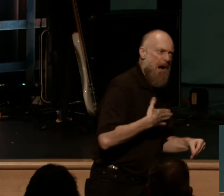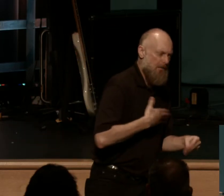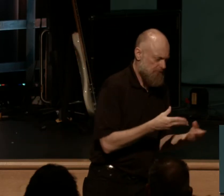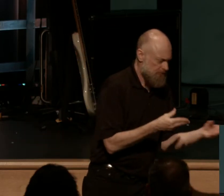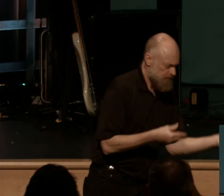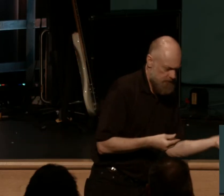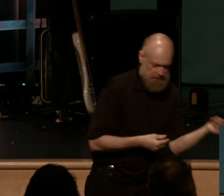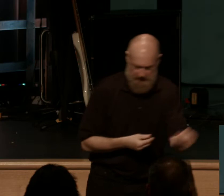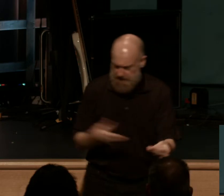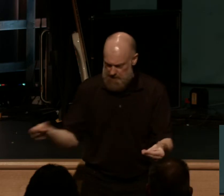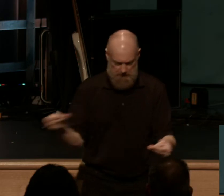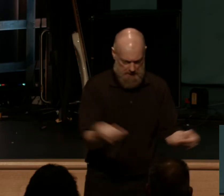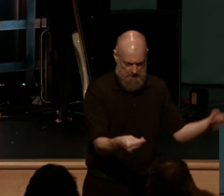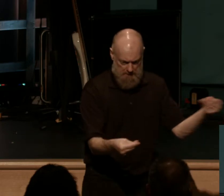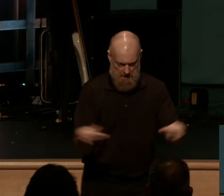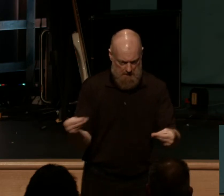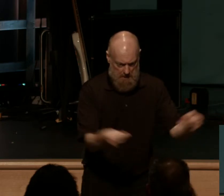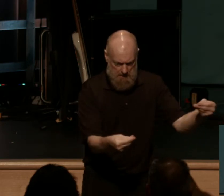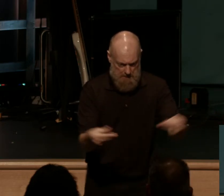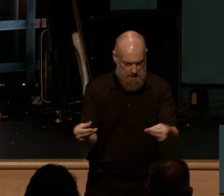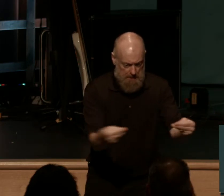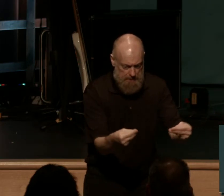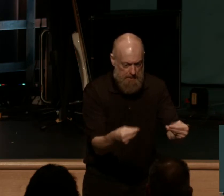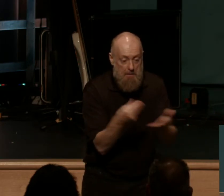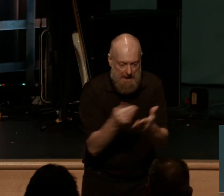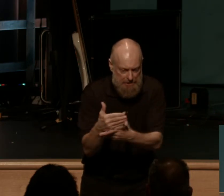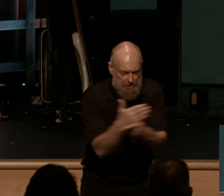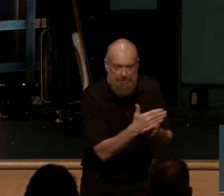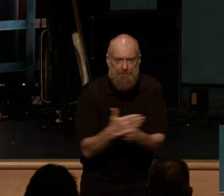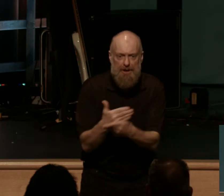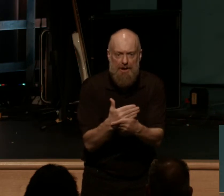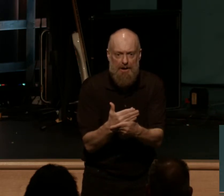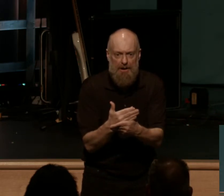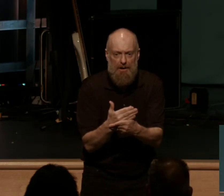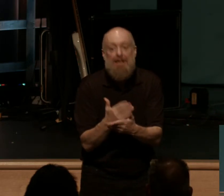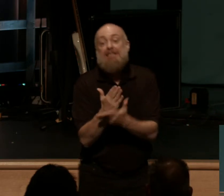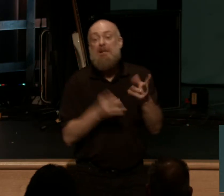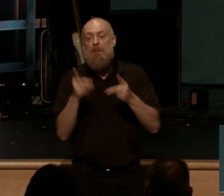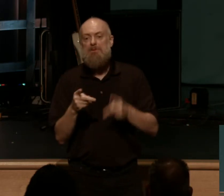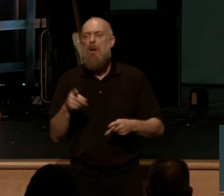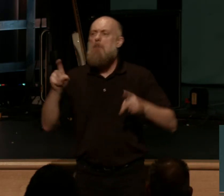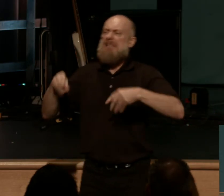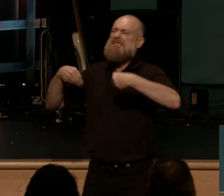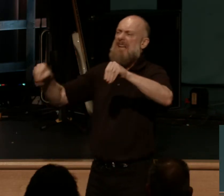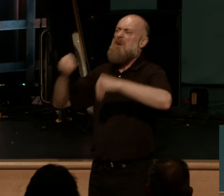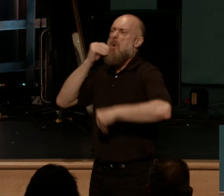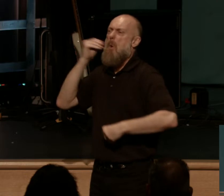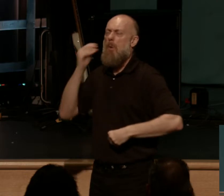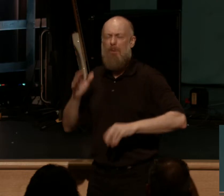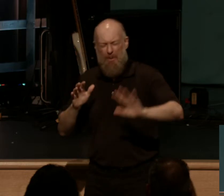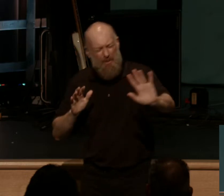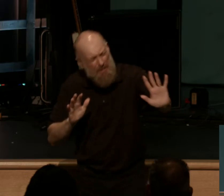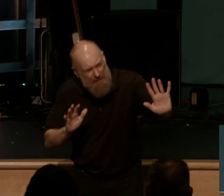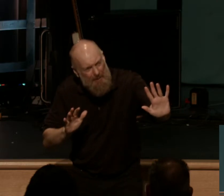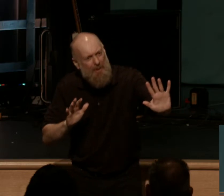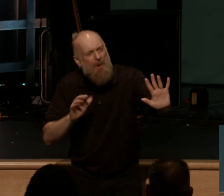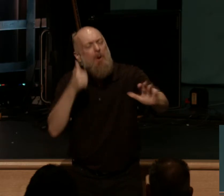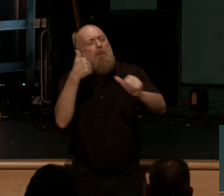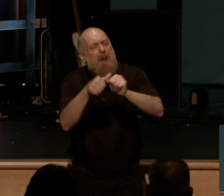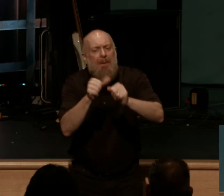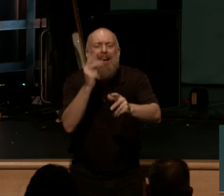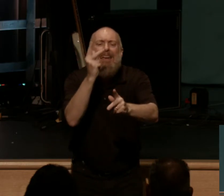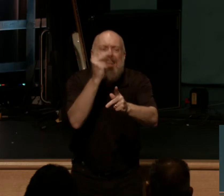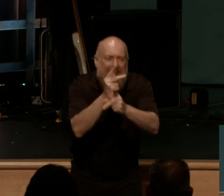It's just awesome. It's so beautiful. Some people want to take this and say, well, I've got to sell all your homes. Except you got to remember, we got to be careful.